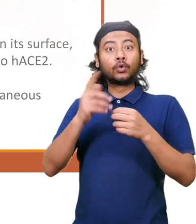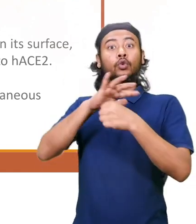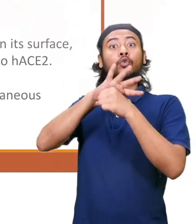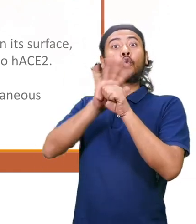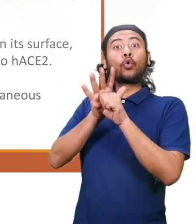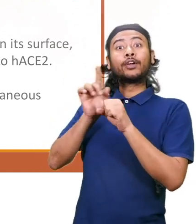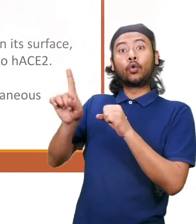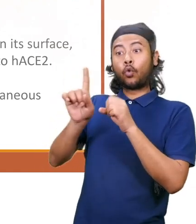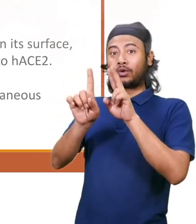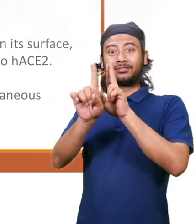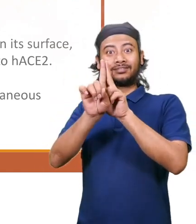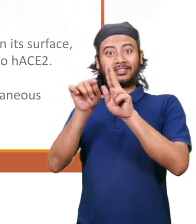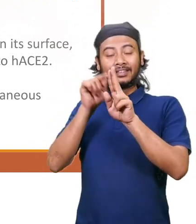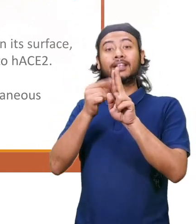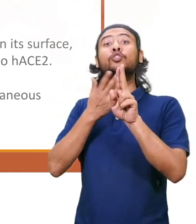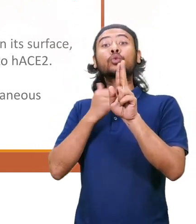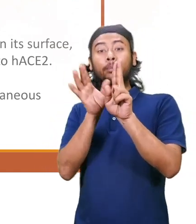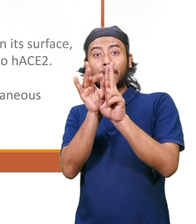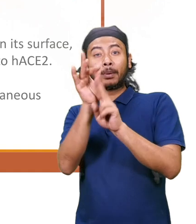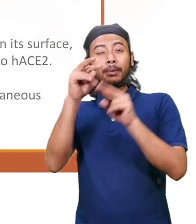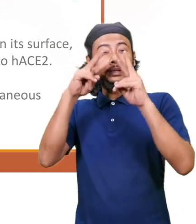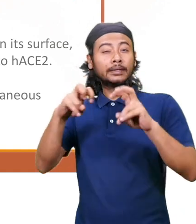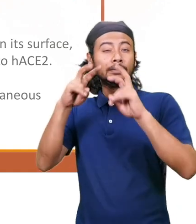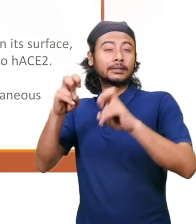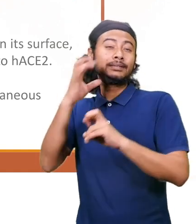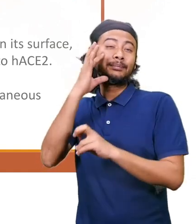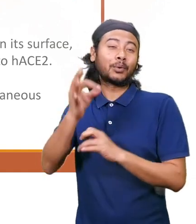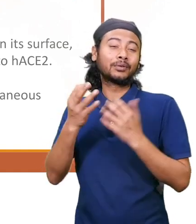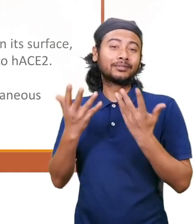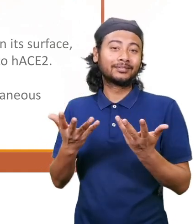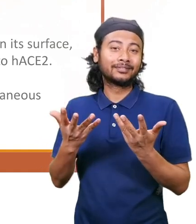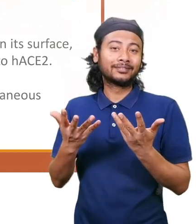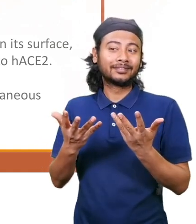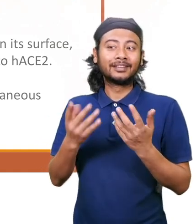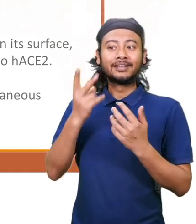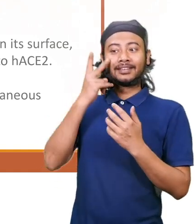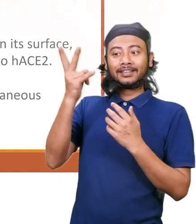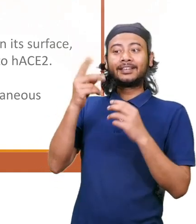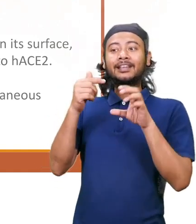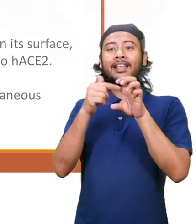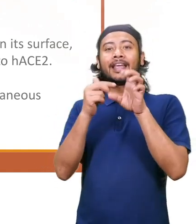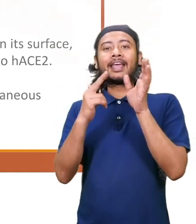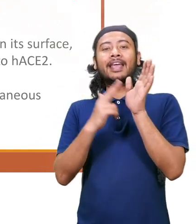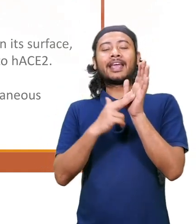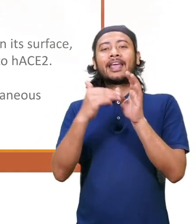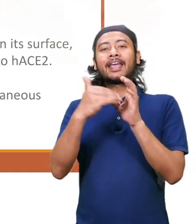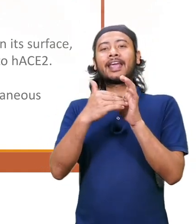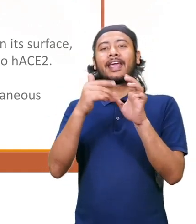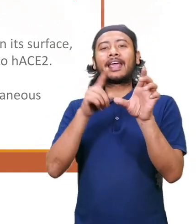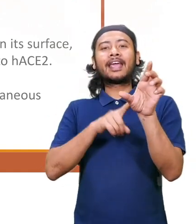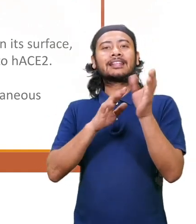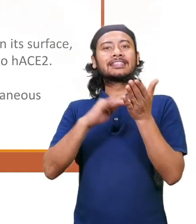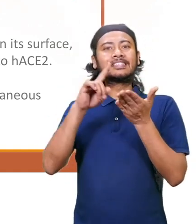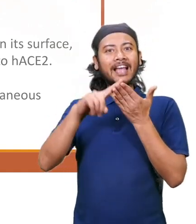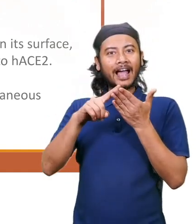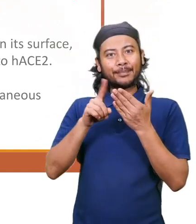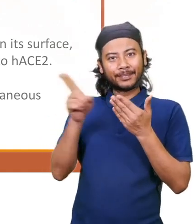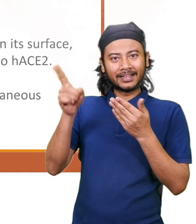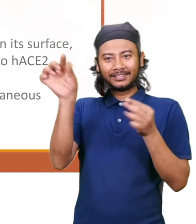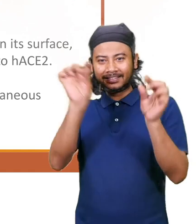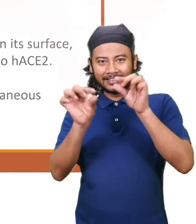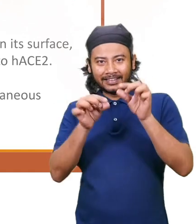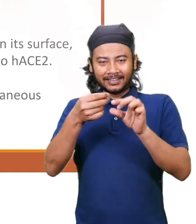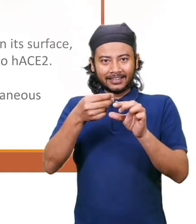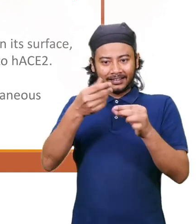infection. So the study of glycosylation or SARS-CoV-2 is important. Here in this figure you can see that